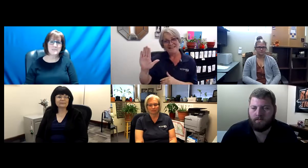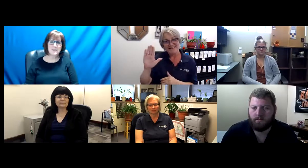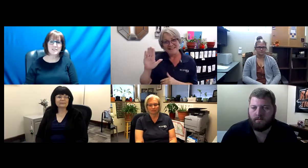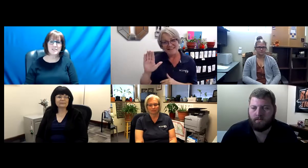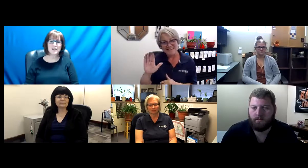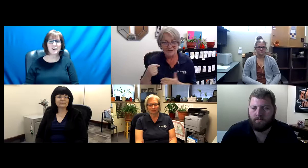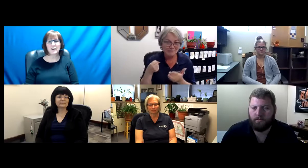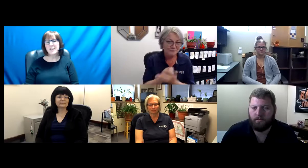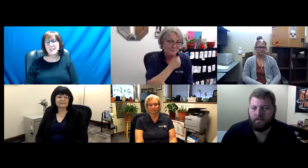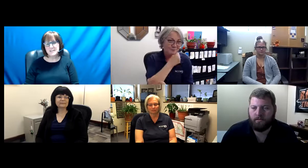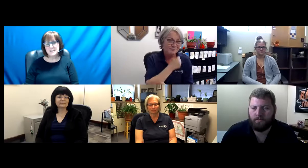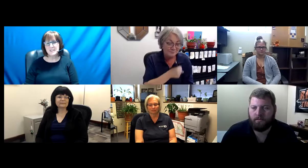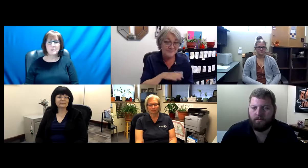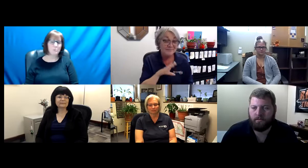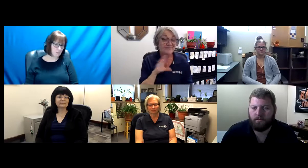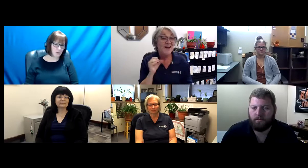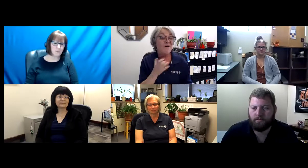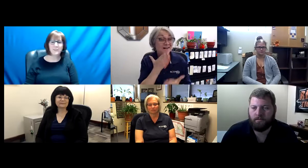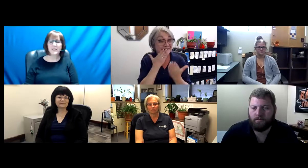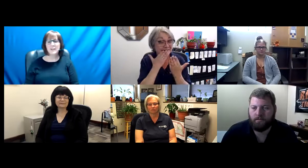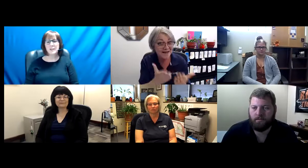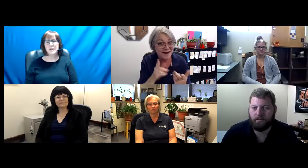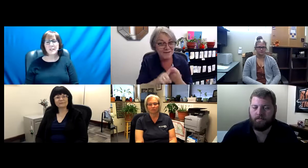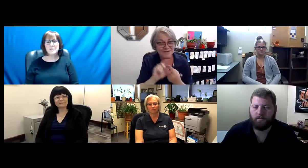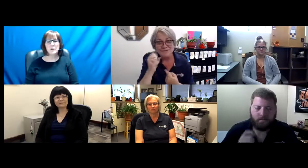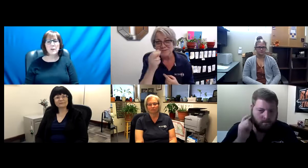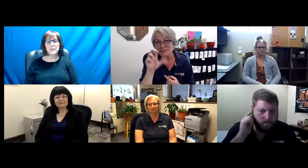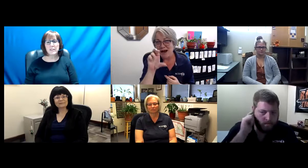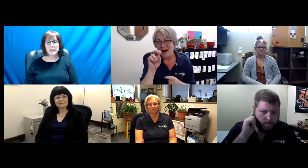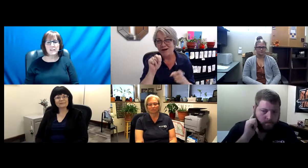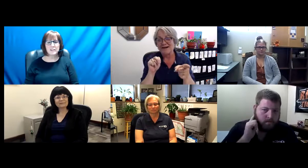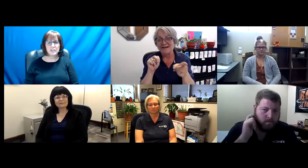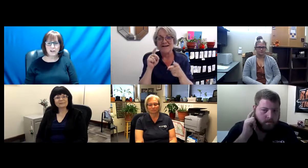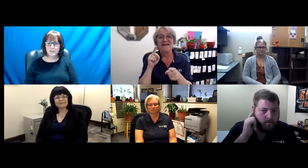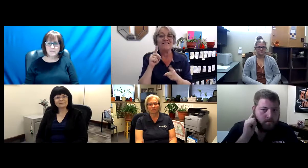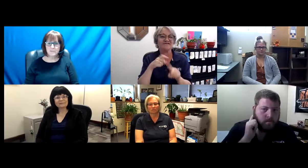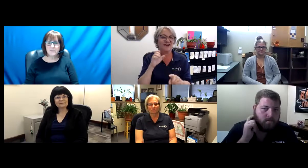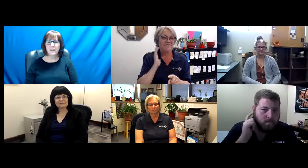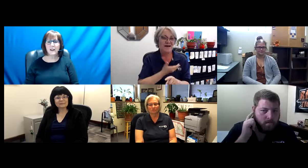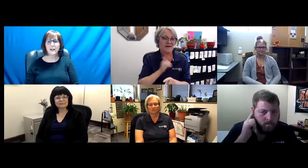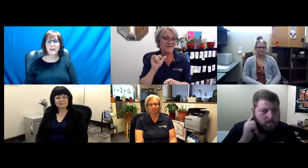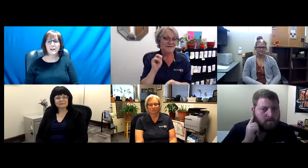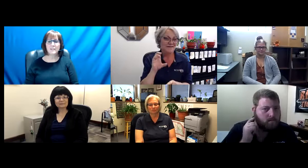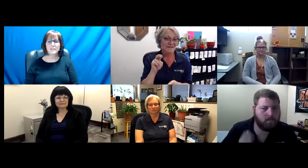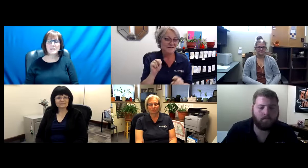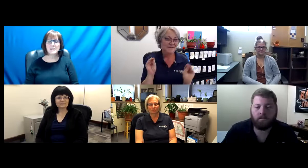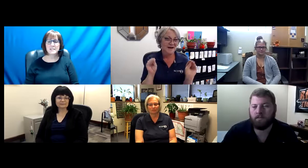to share his blooper. We want to thank Sharon. She's in our